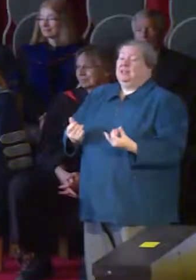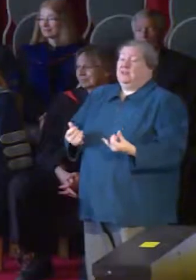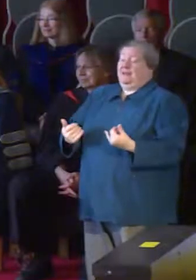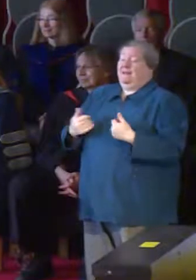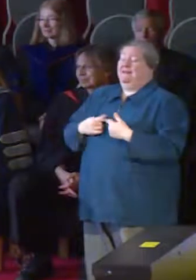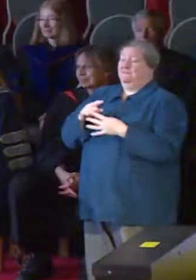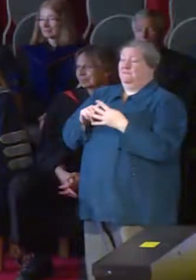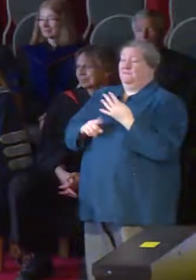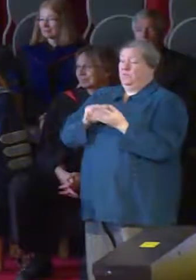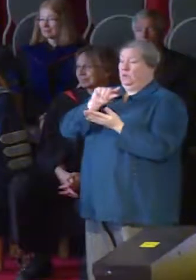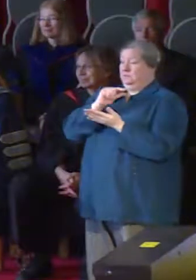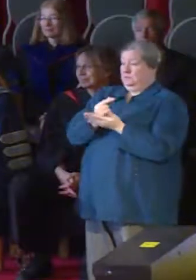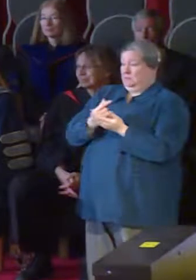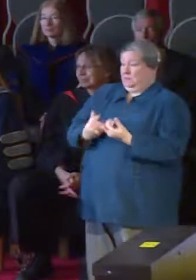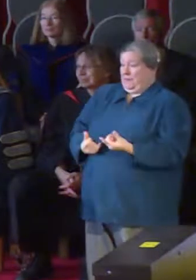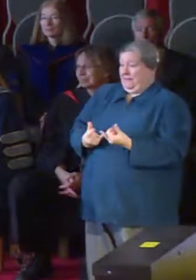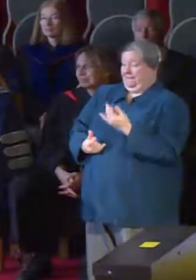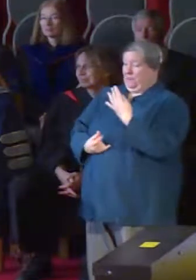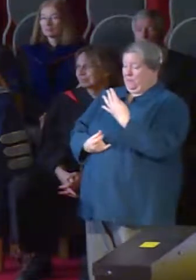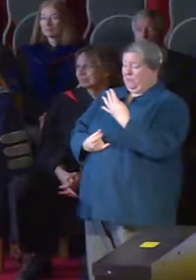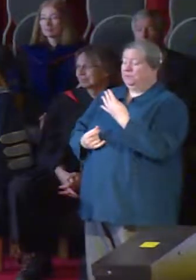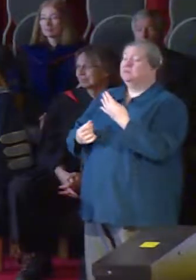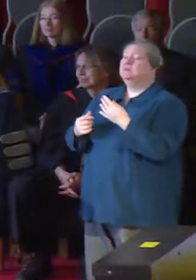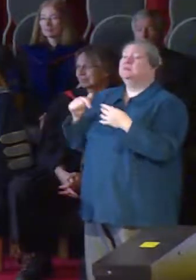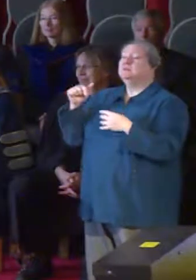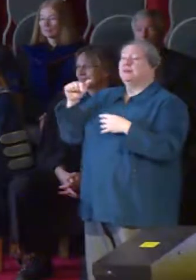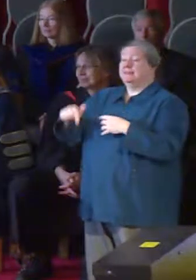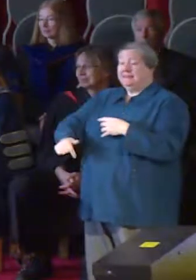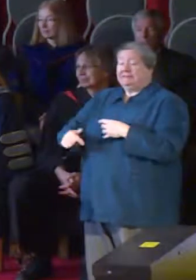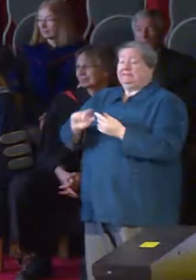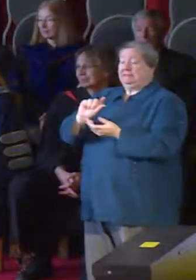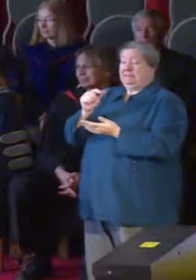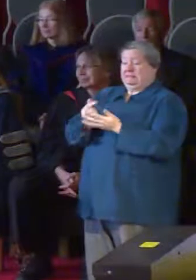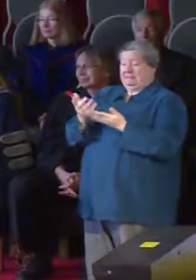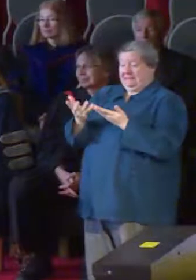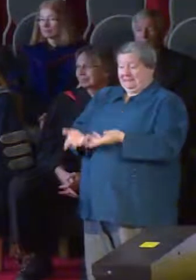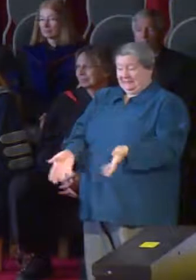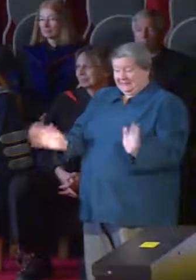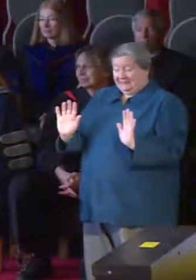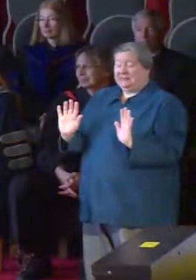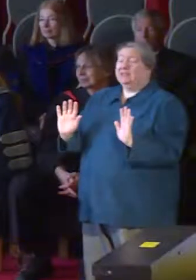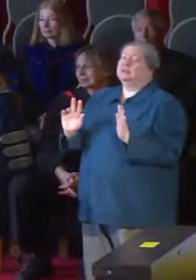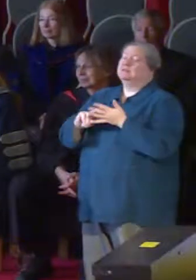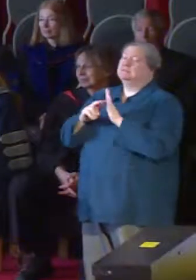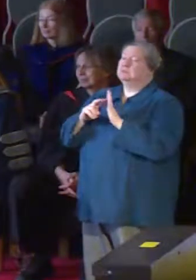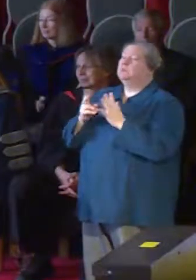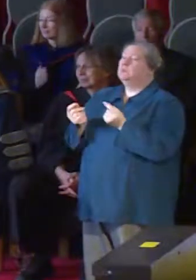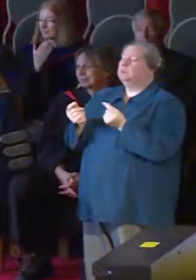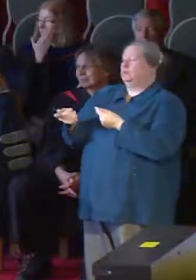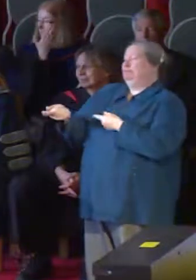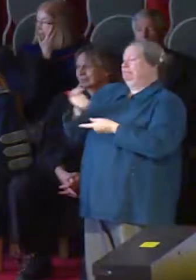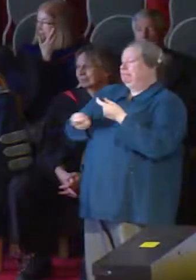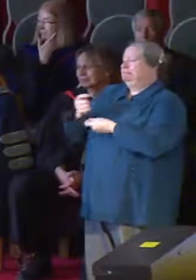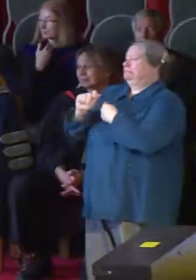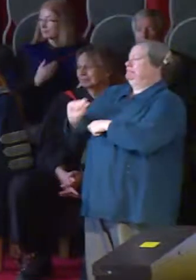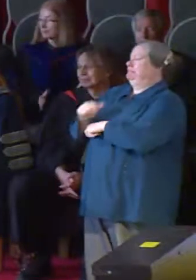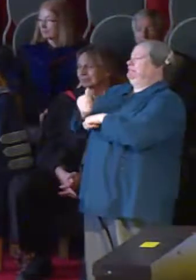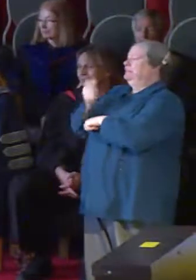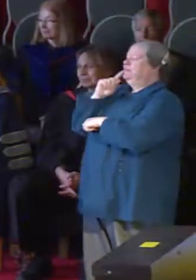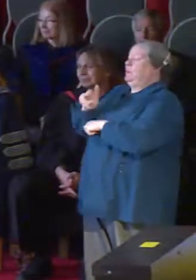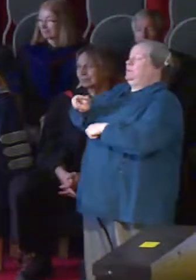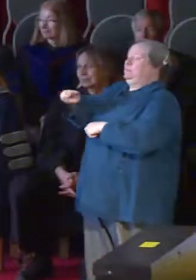4 convocations today. And as soon as this convocation concludes, we'll already have to start setting up for the